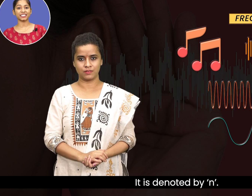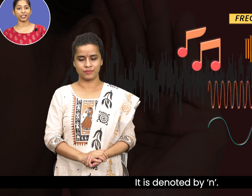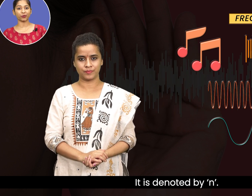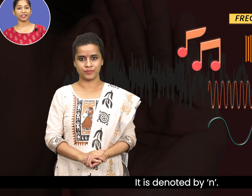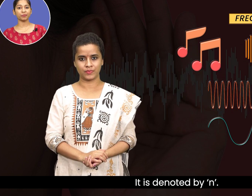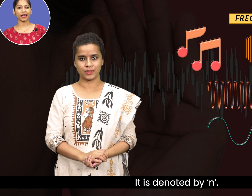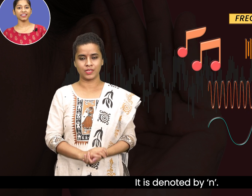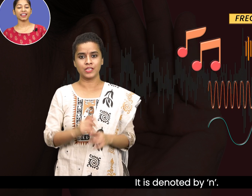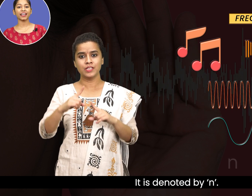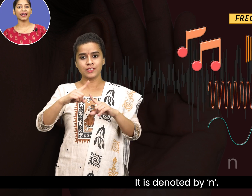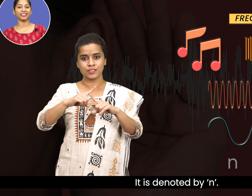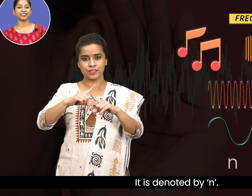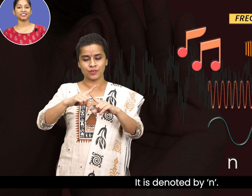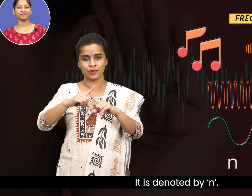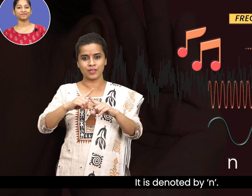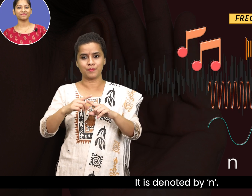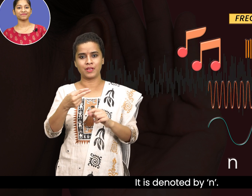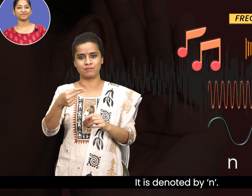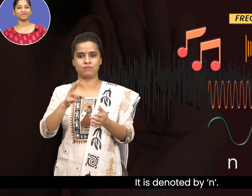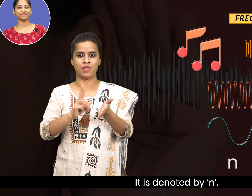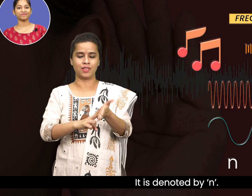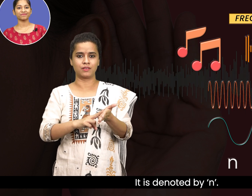It is denoted by N.